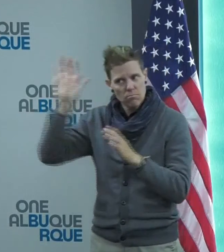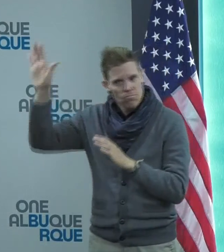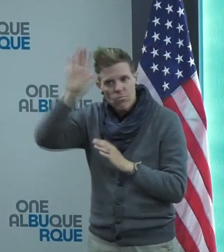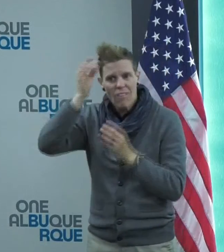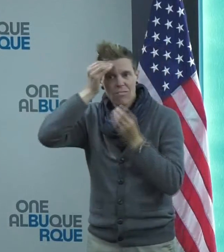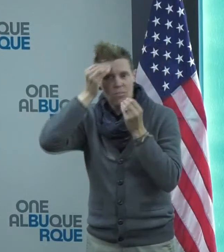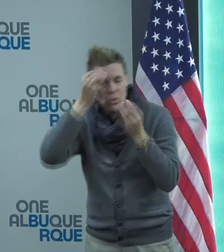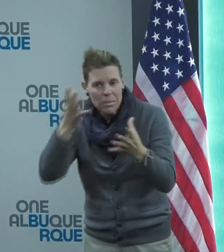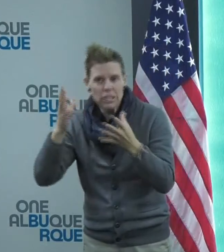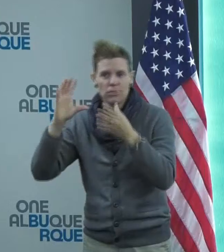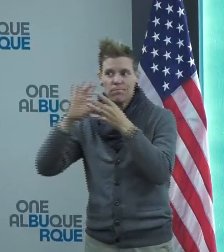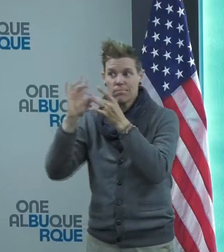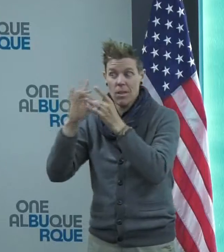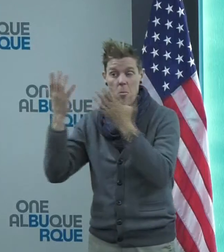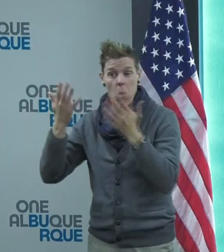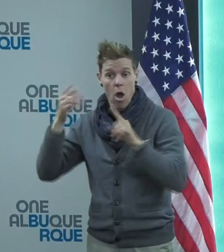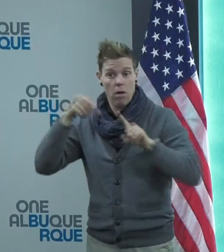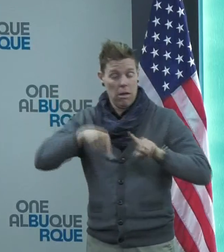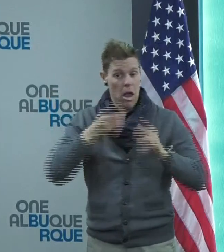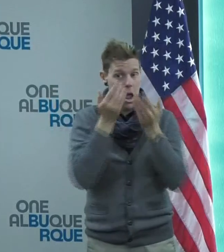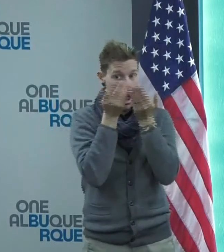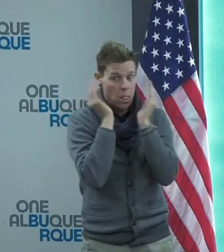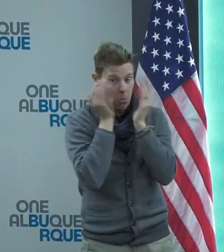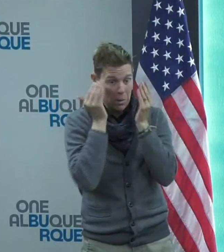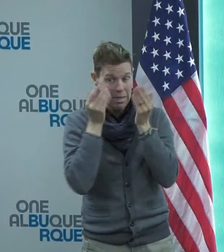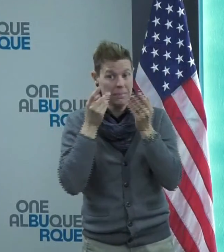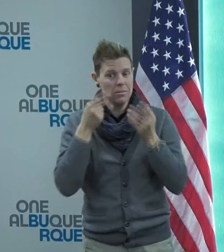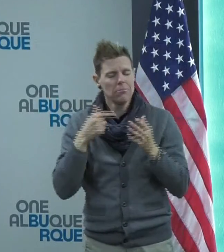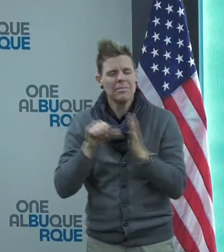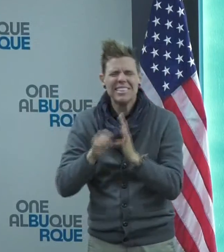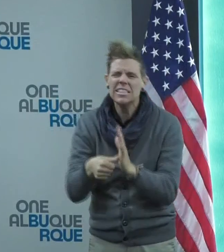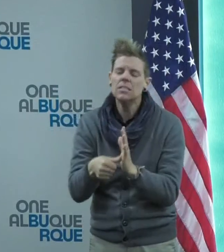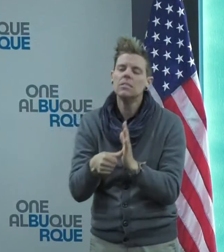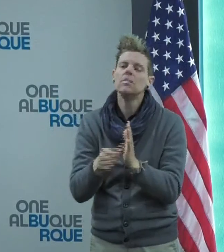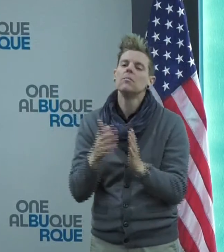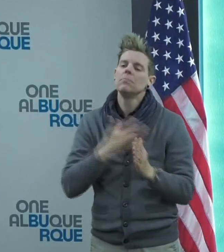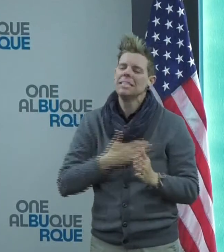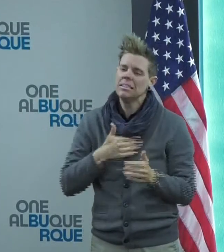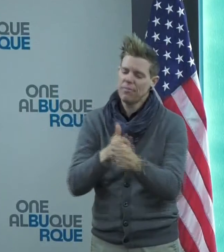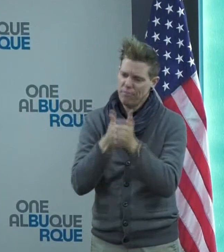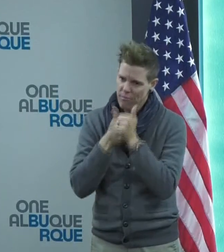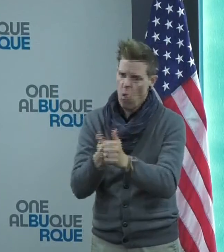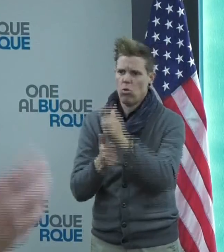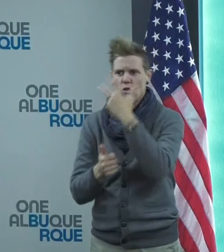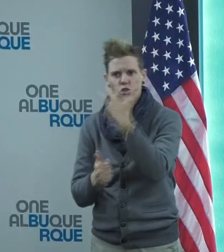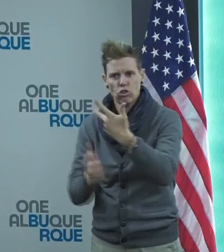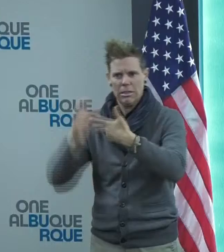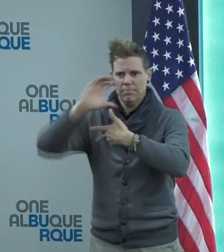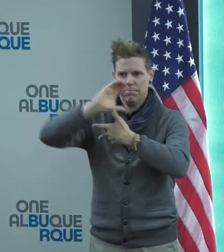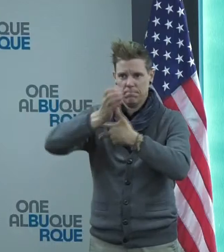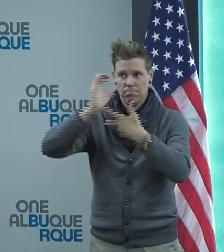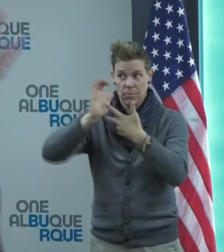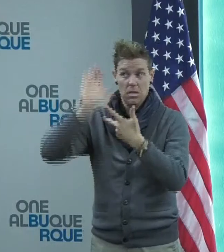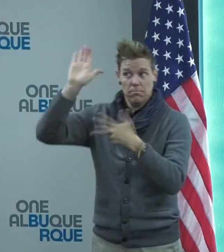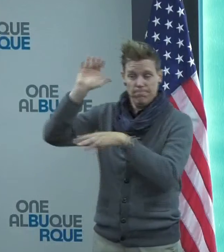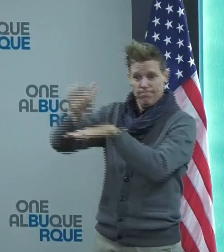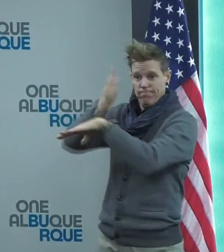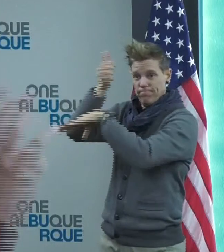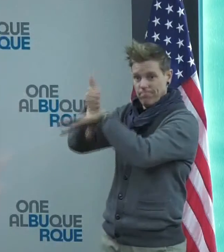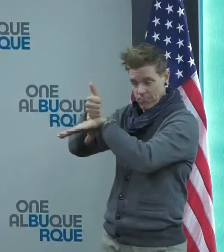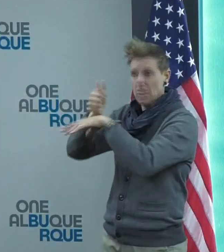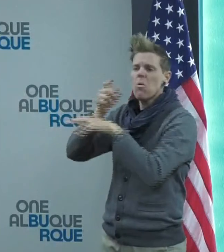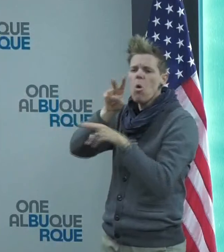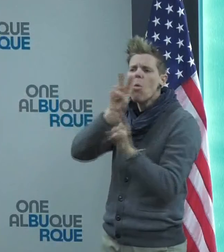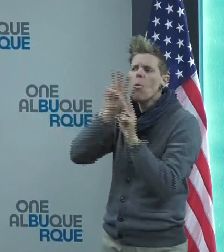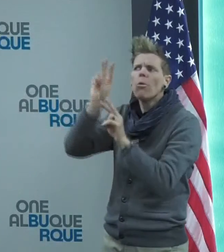we just want to emphasize, please follow really the 3 categories that are listed on the CDC website. And I'm sure these are also going to